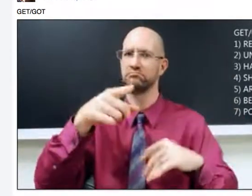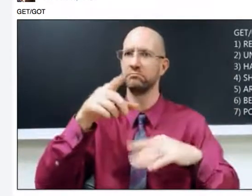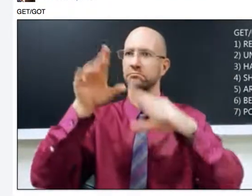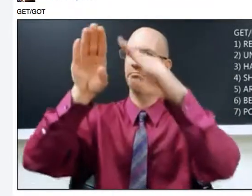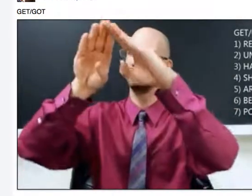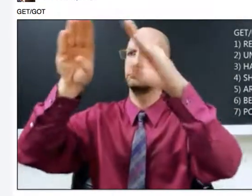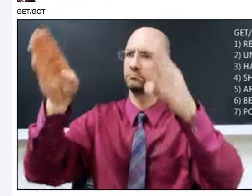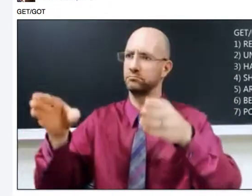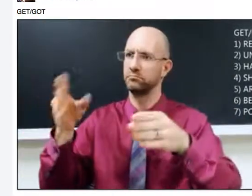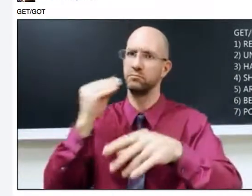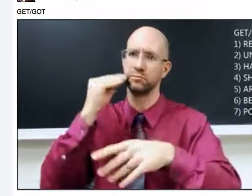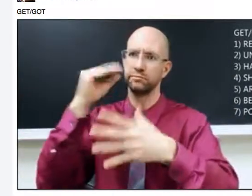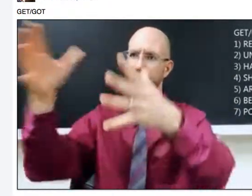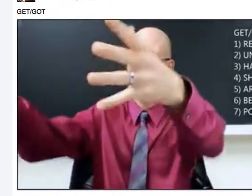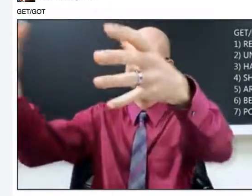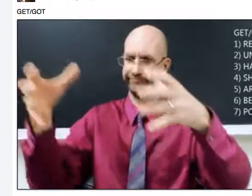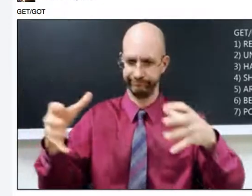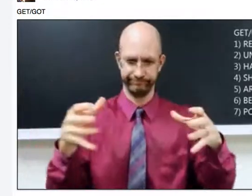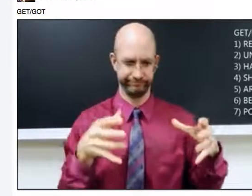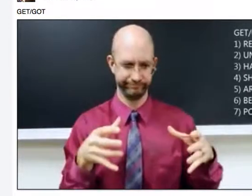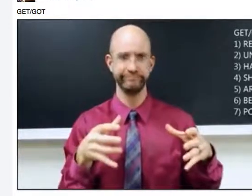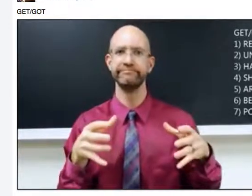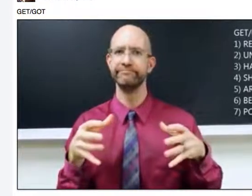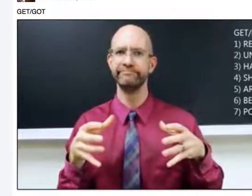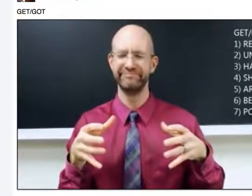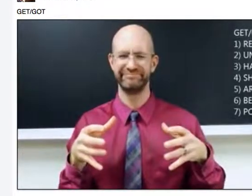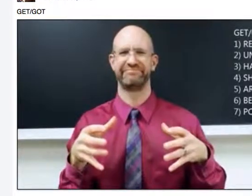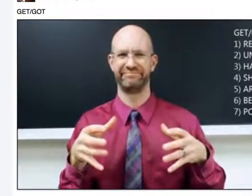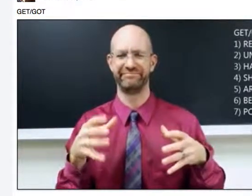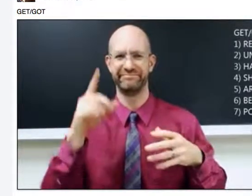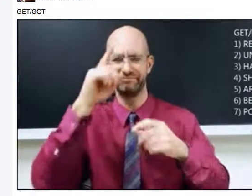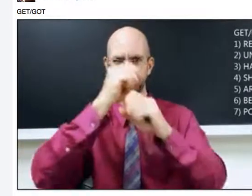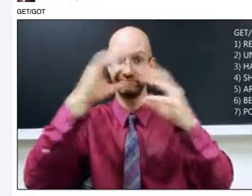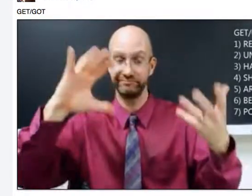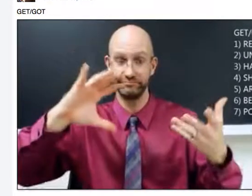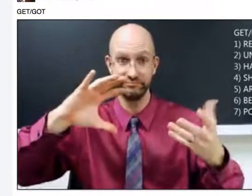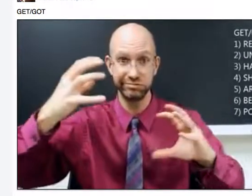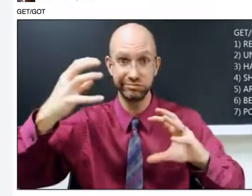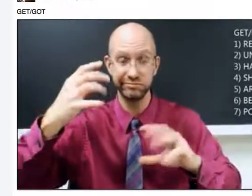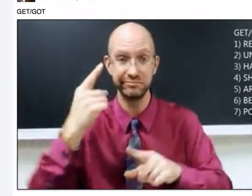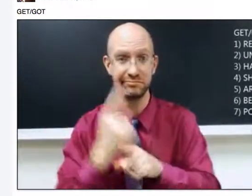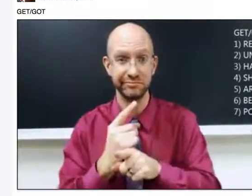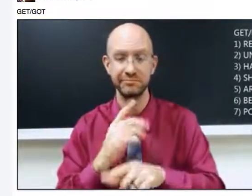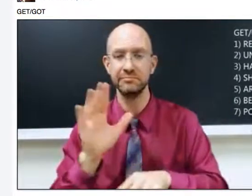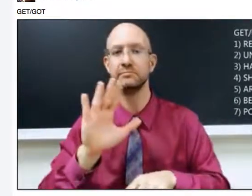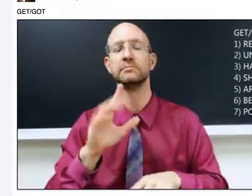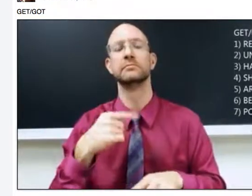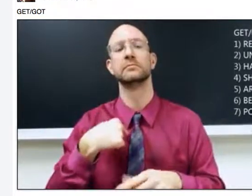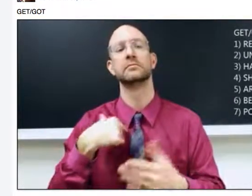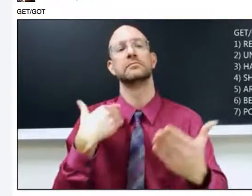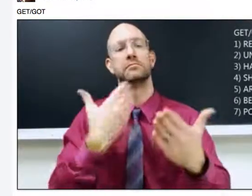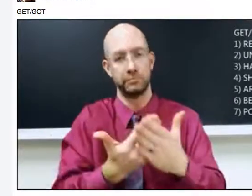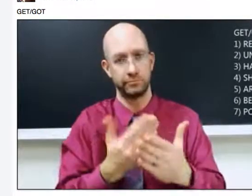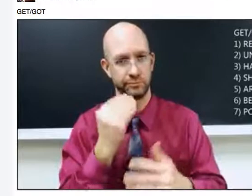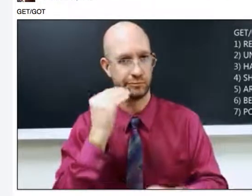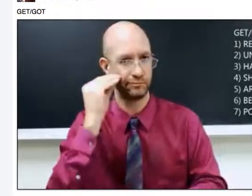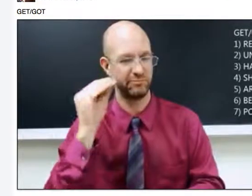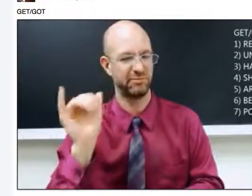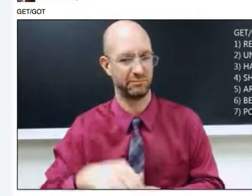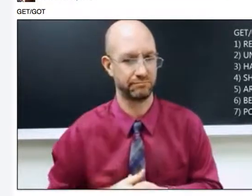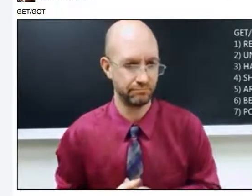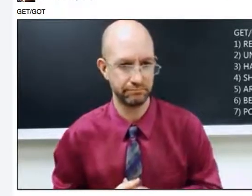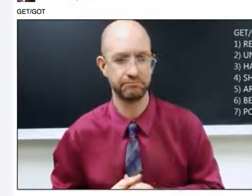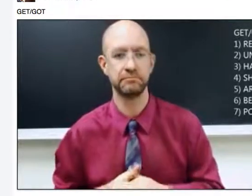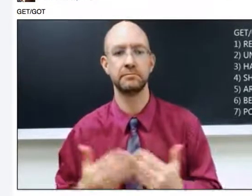think, okay, you had a house, you picked it up, and you put it in your lap. That's not clear, and that's